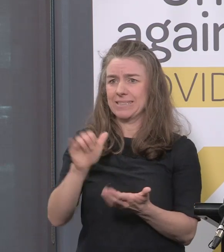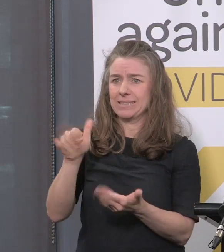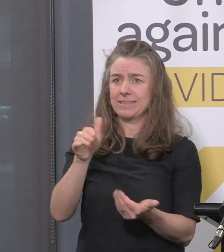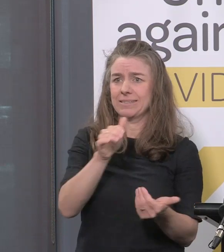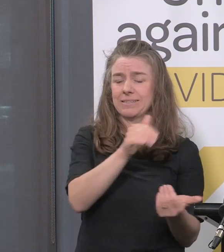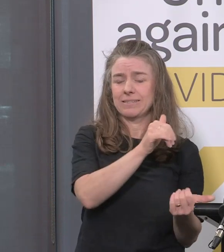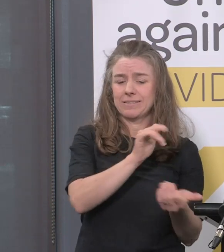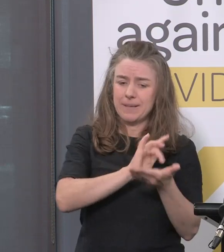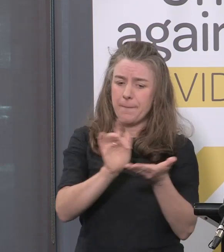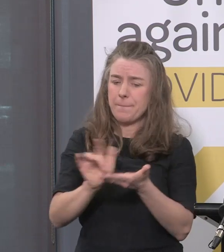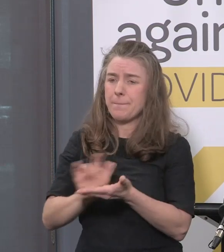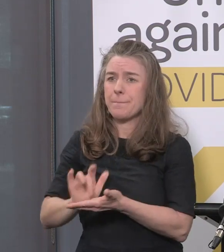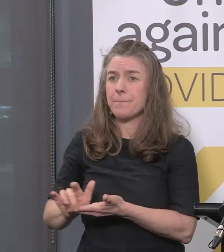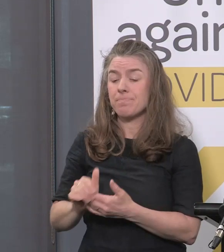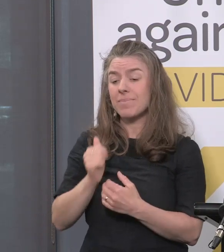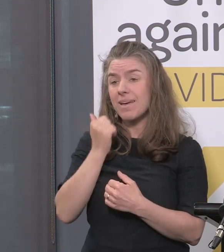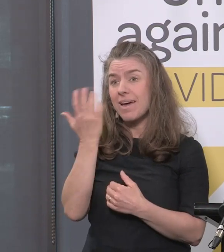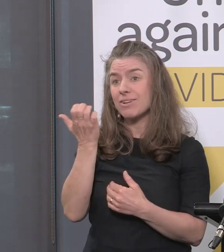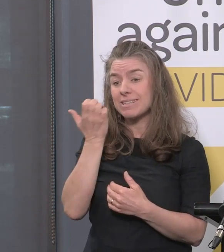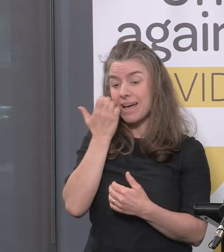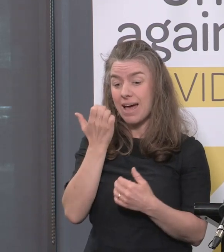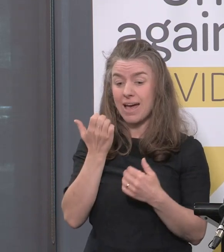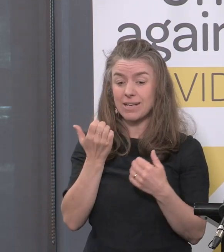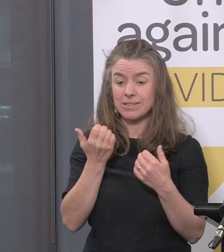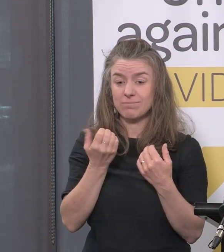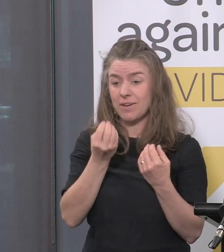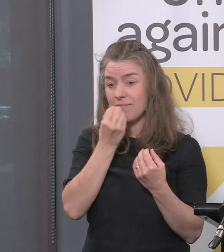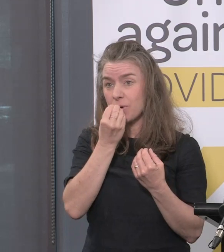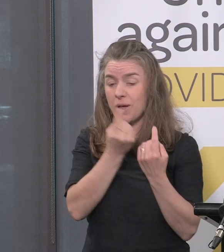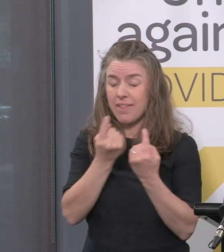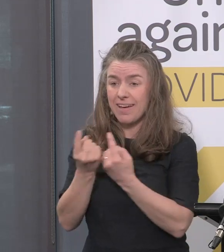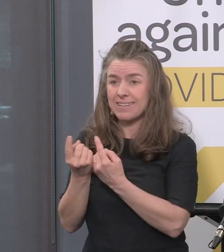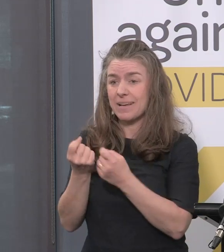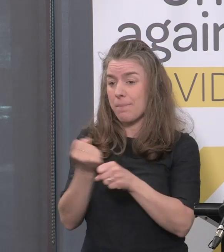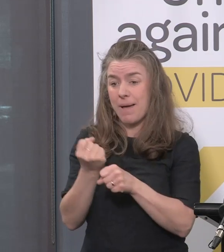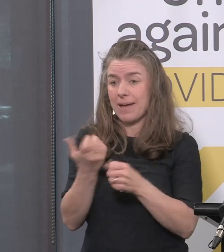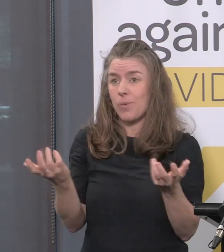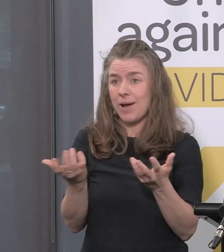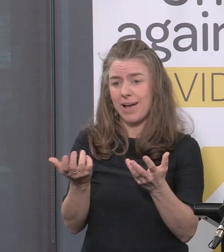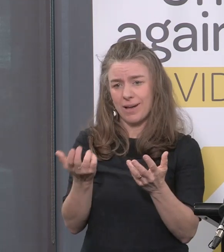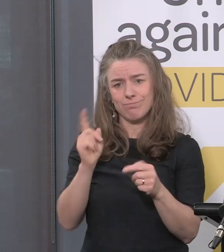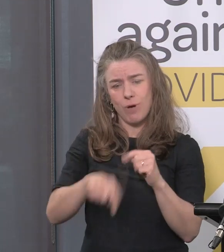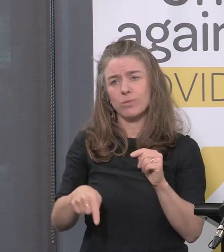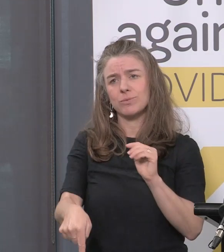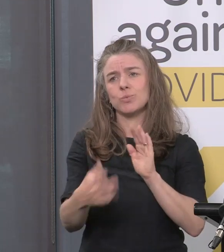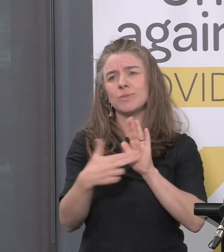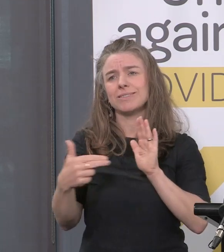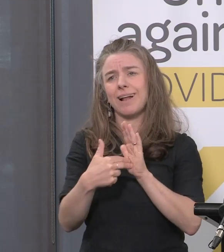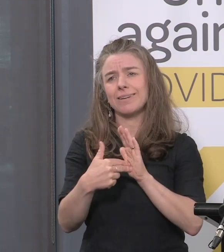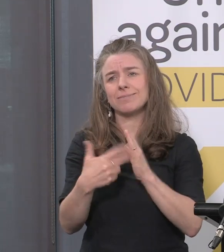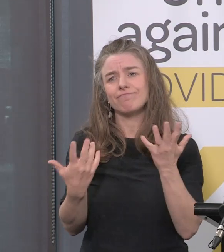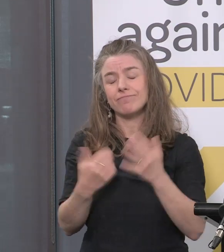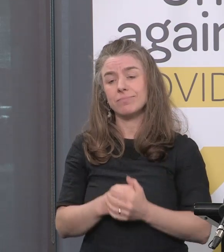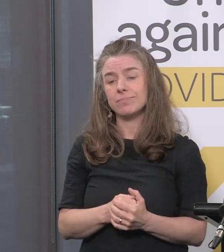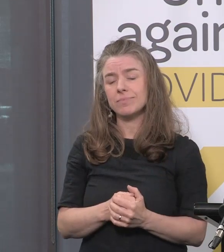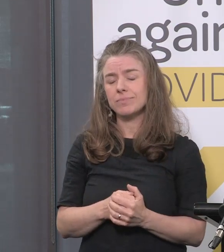fortunate that many of our everyday grocery essentials are made or manufactured right here in New Zealand.